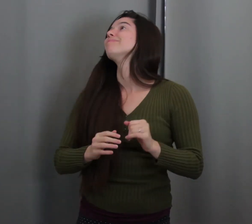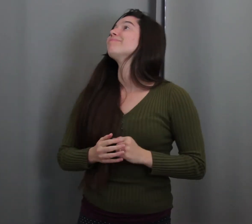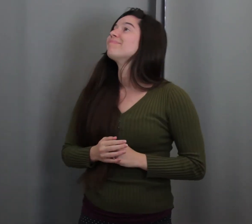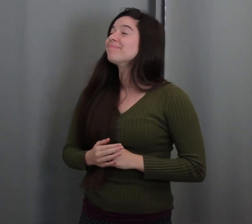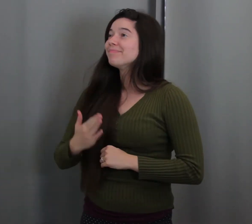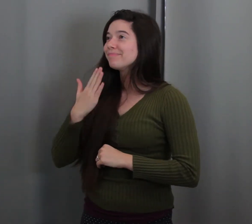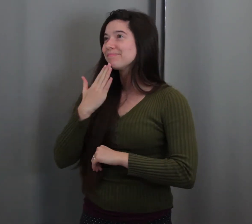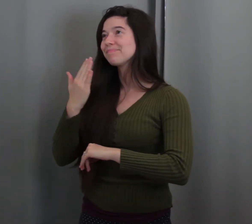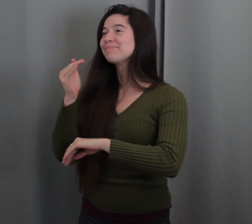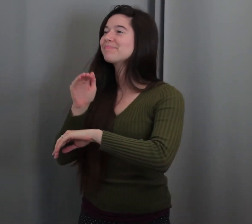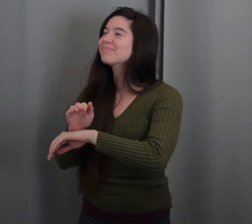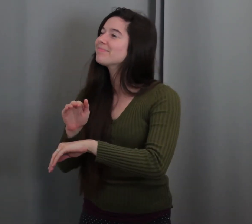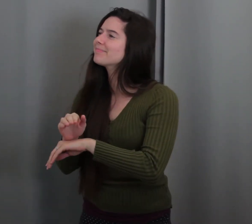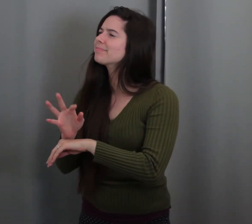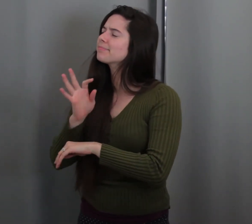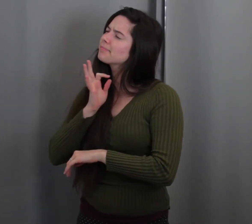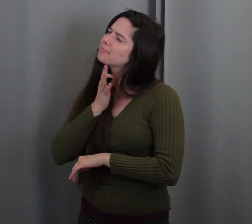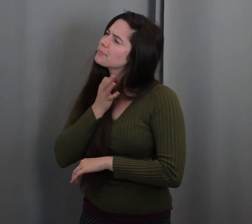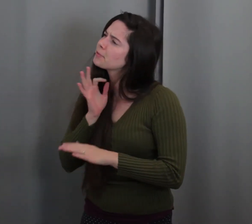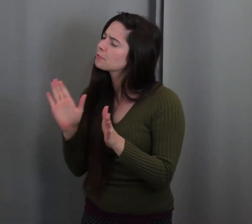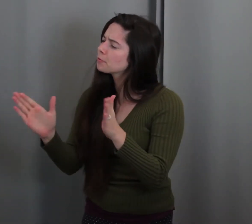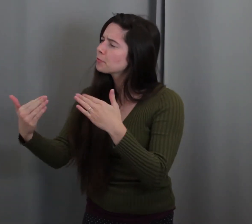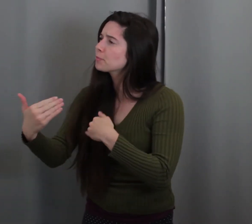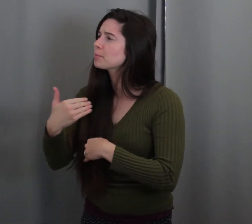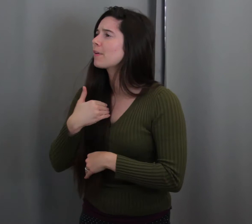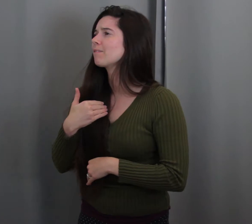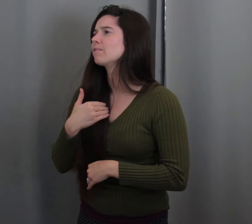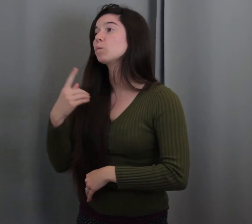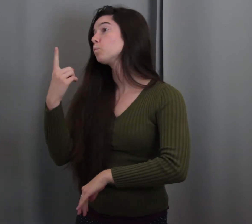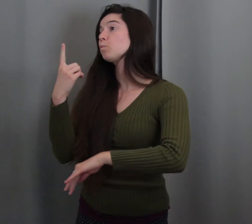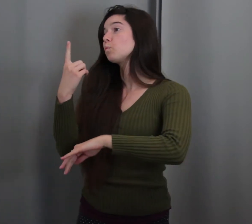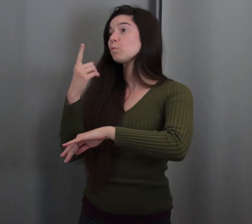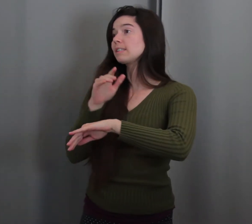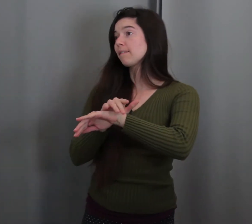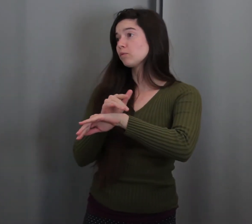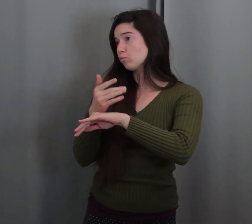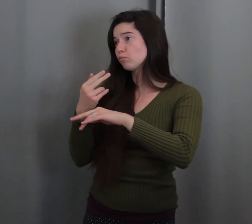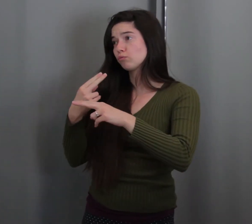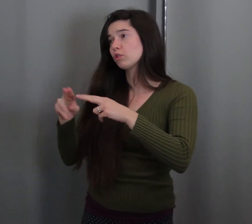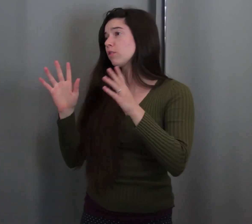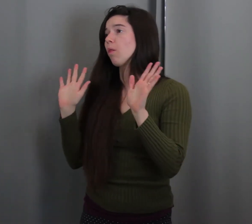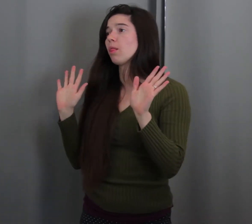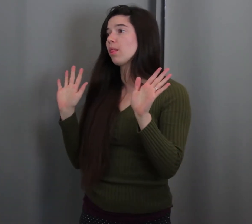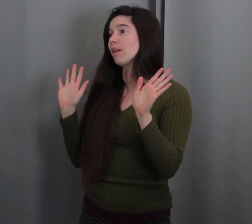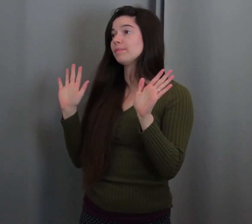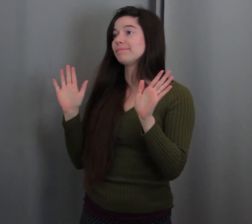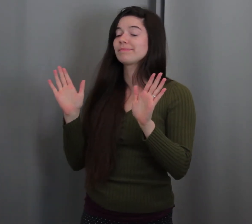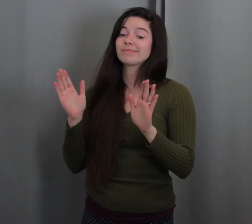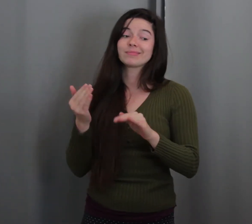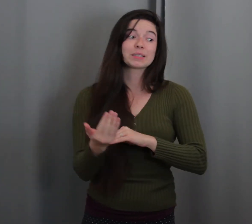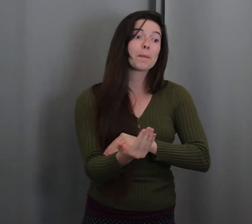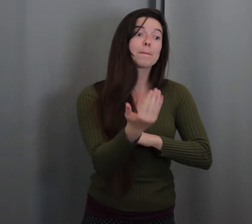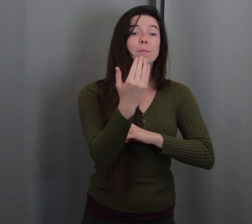just one night. I came for a treatment this morning from the Eastern